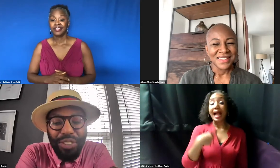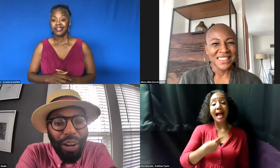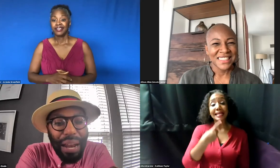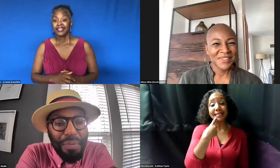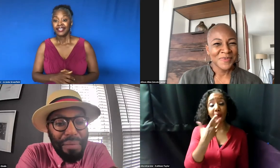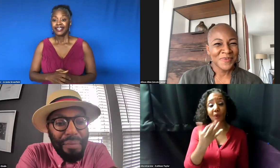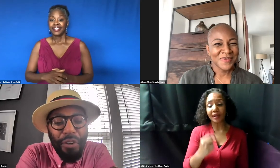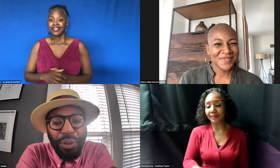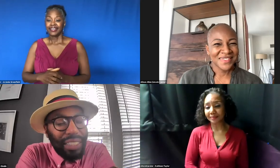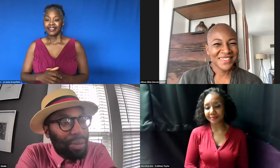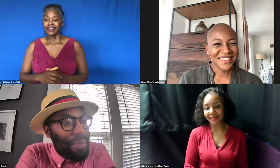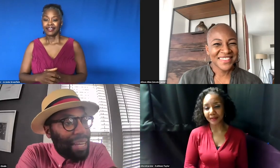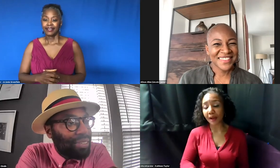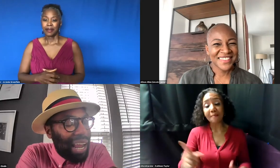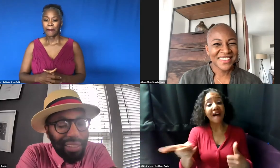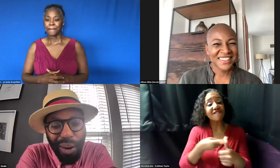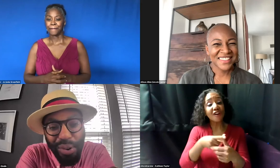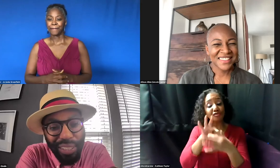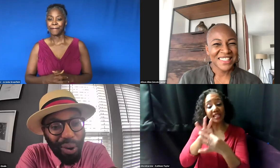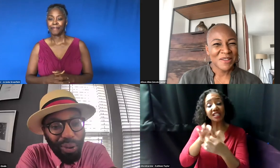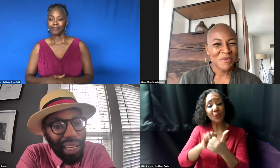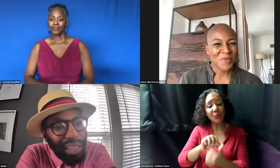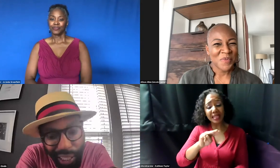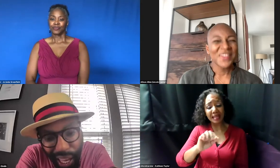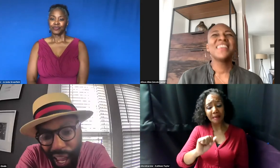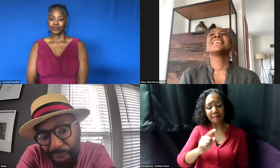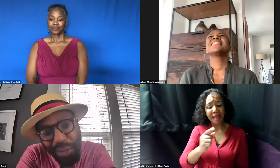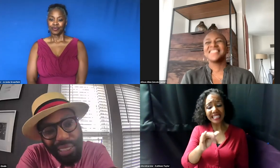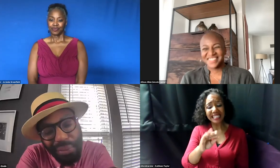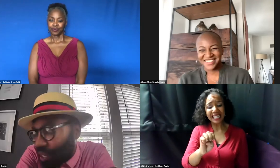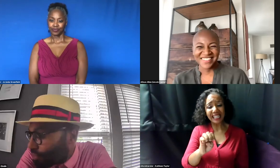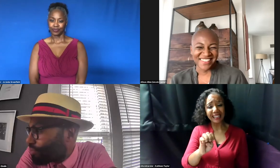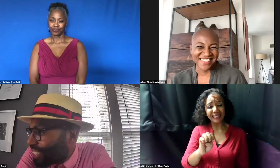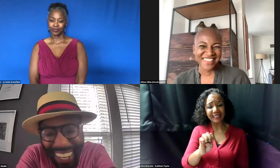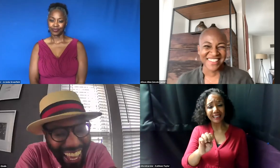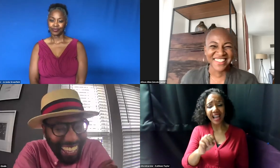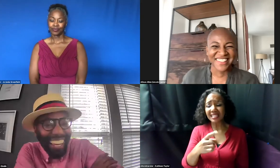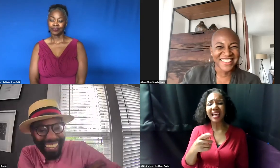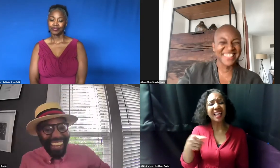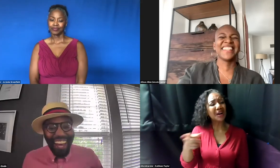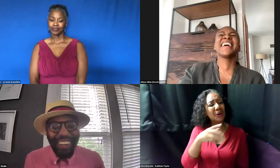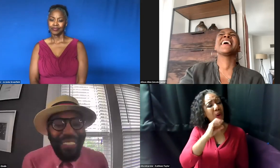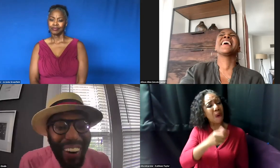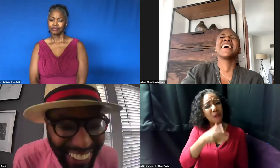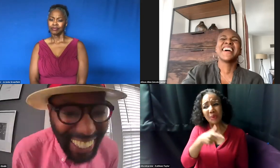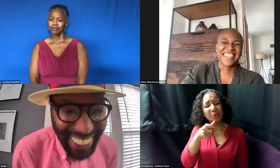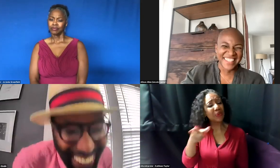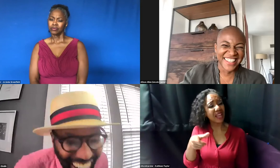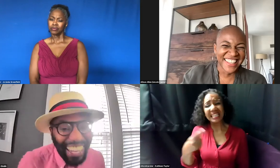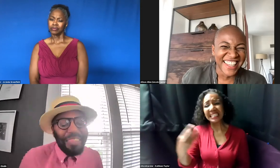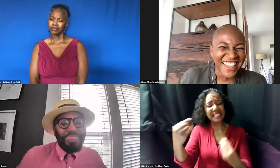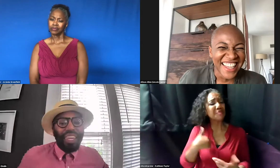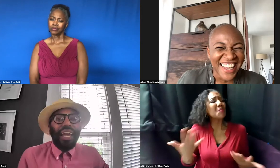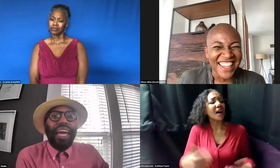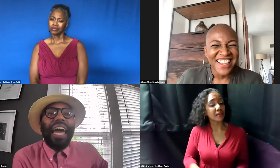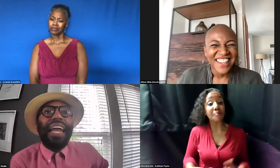I never told a lot of people about my first relationship with Maxine Green. I was like, who is this old lady? And what's she going to teach me? That was our first introduction,